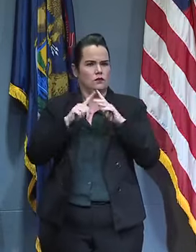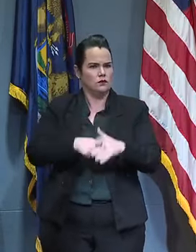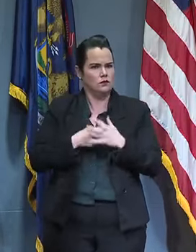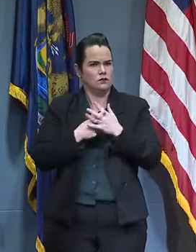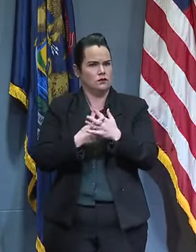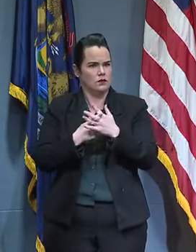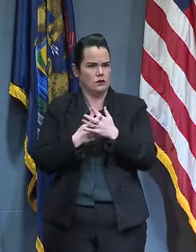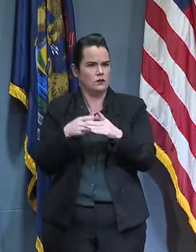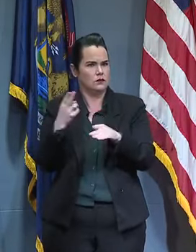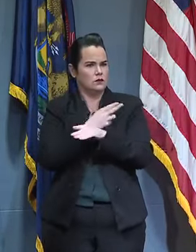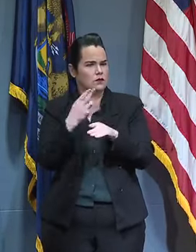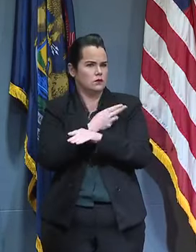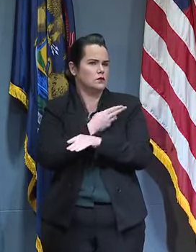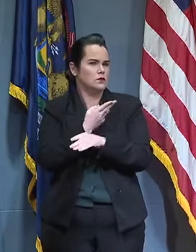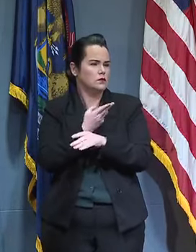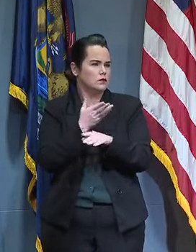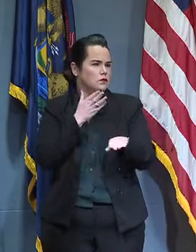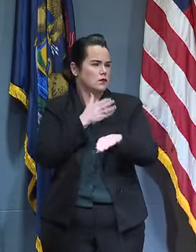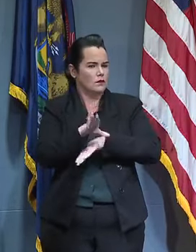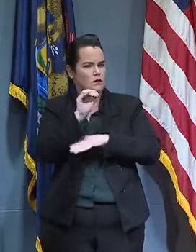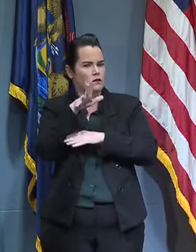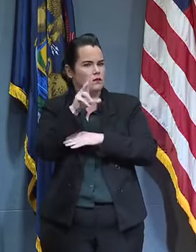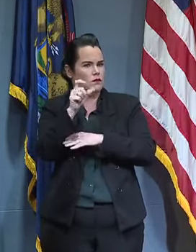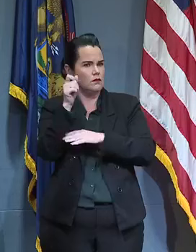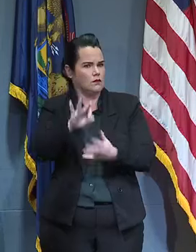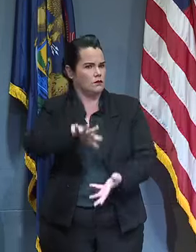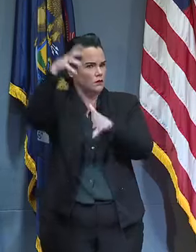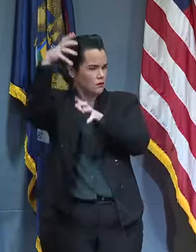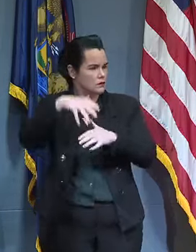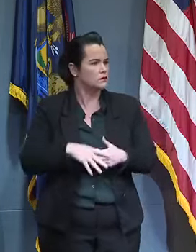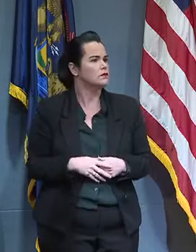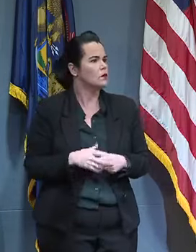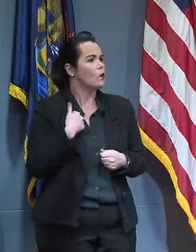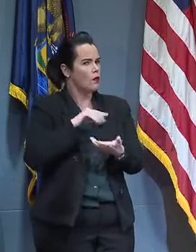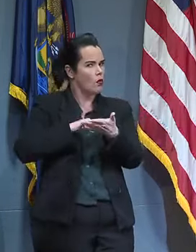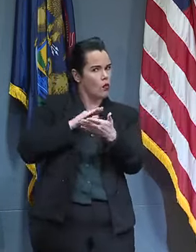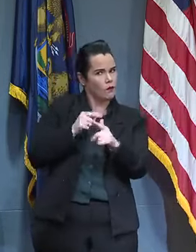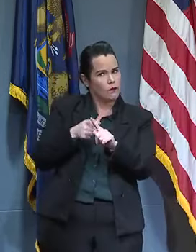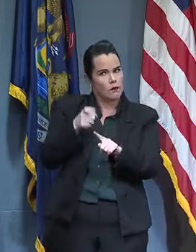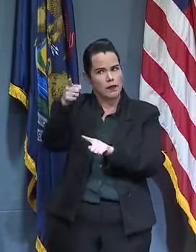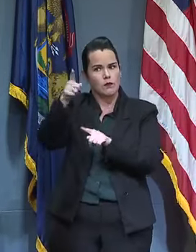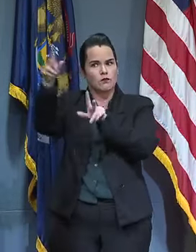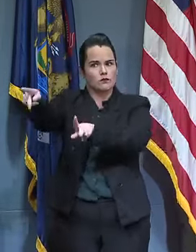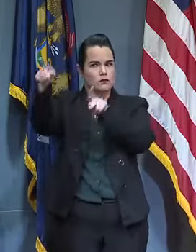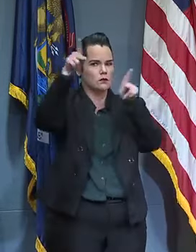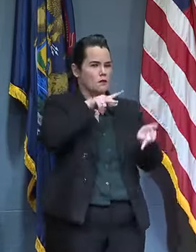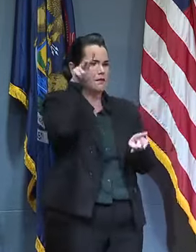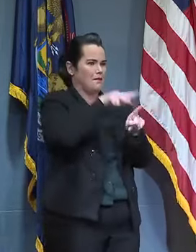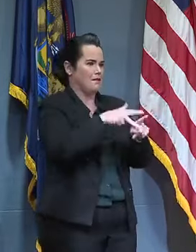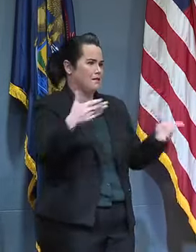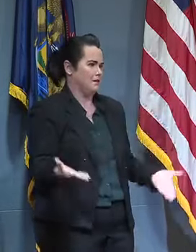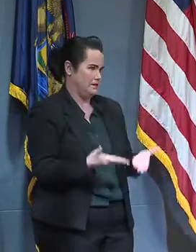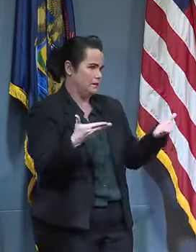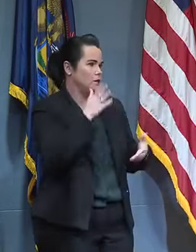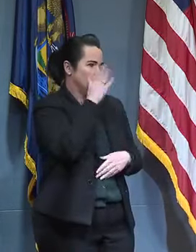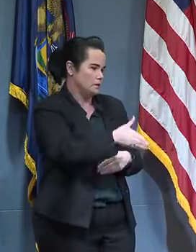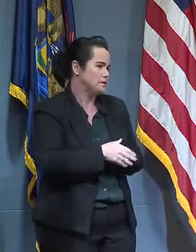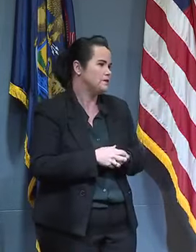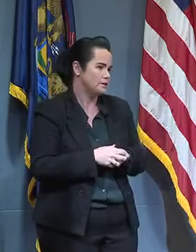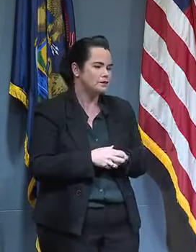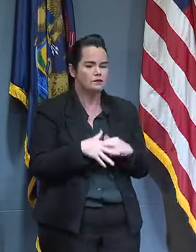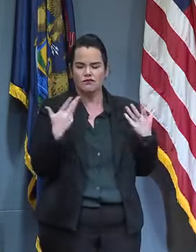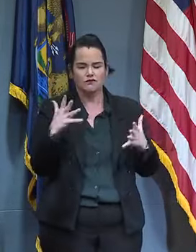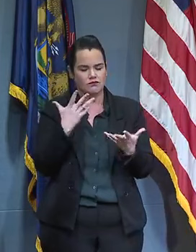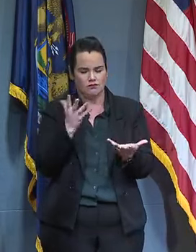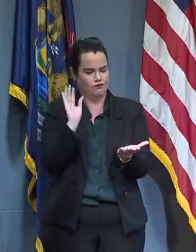COVID-19 crisis that we are learning from, and that I would imagine that they will emulate here and in their plans. They've got a lot of these things built